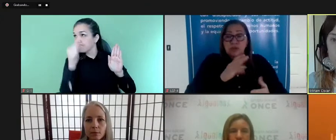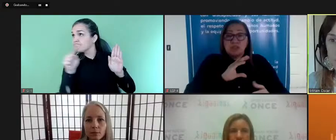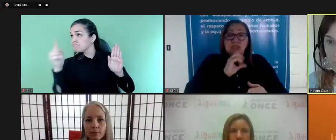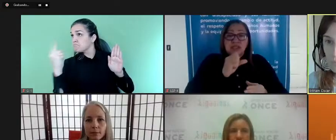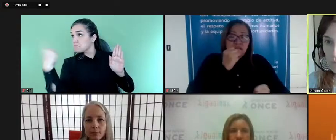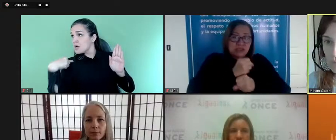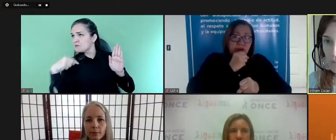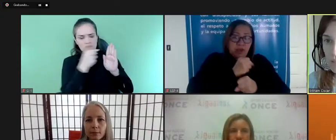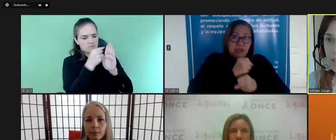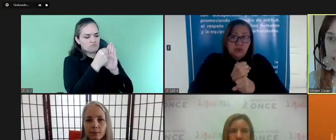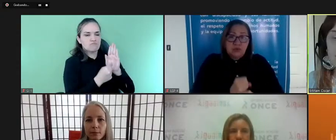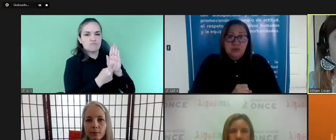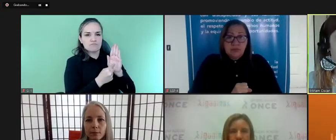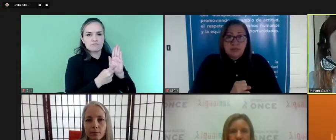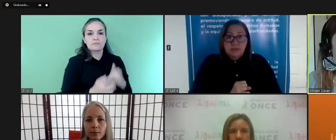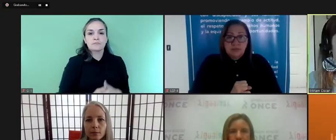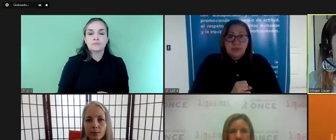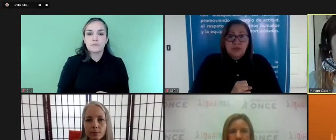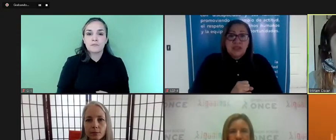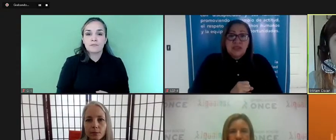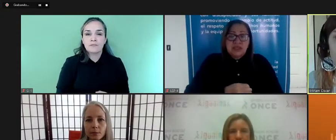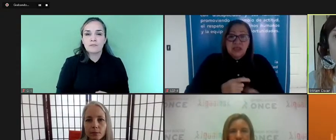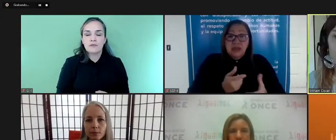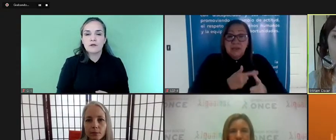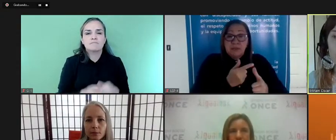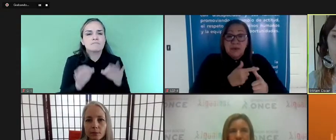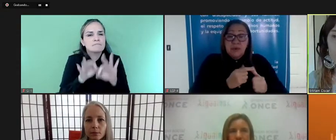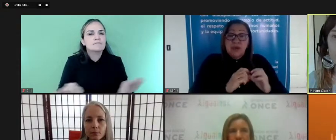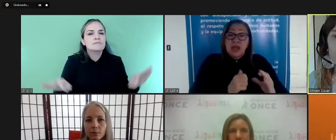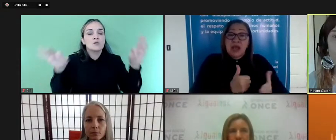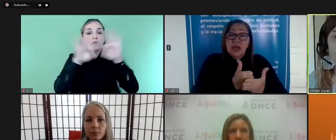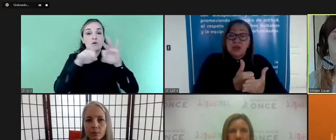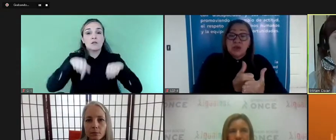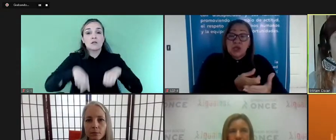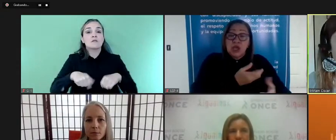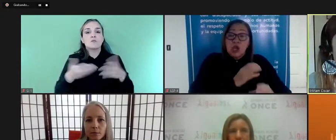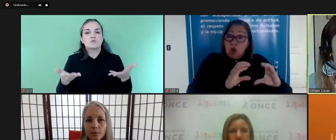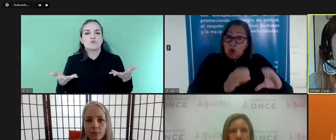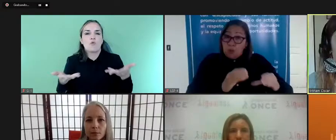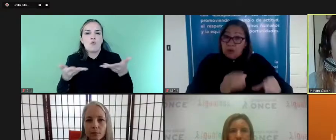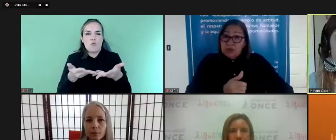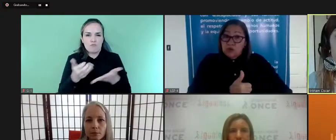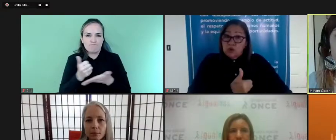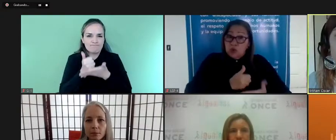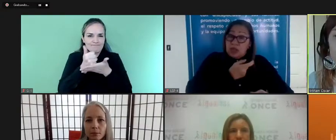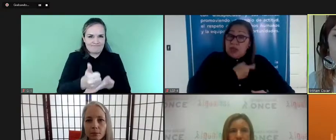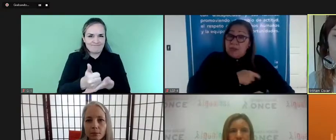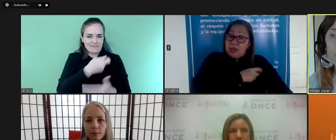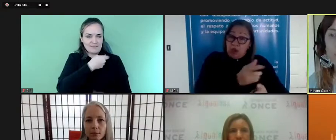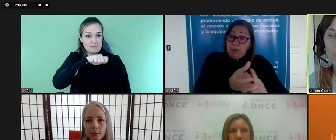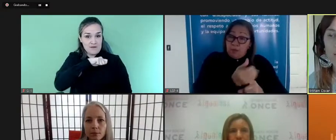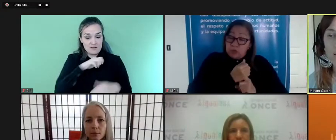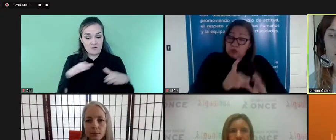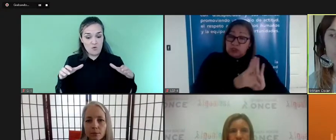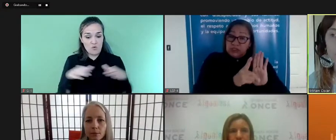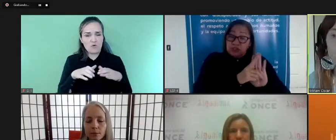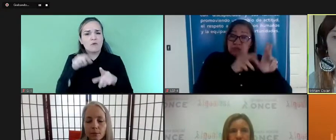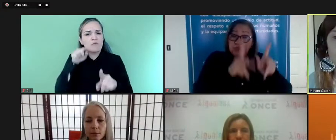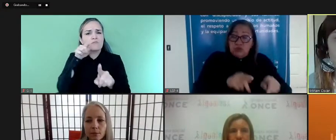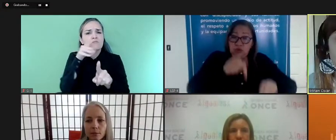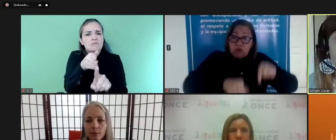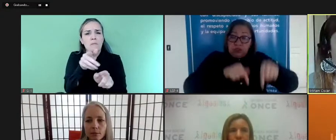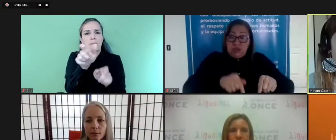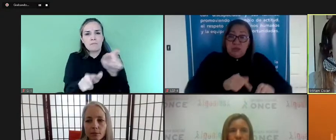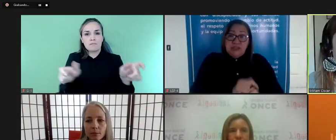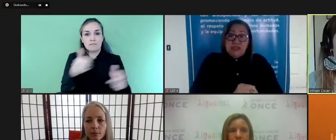documents that we will be working on and then the main in contribution of the spanish cooperation for the promotion and